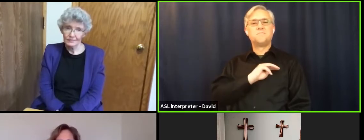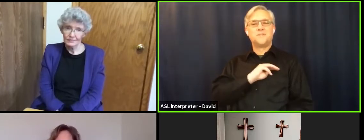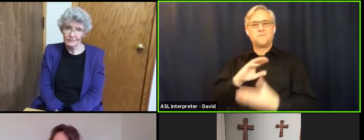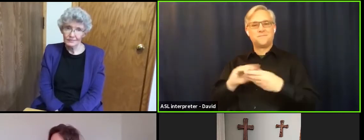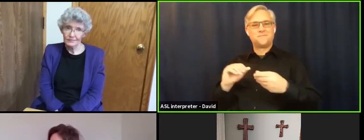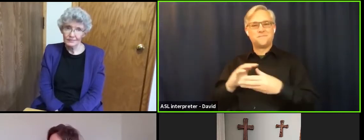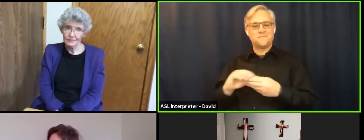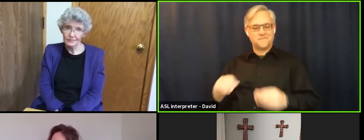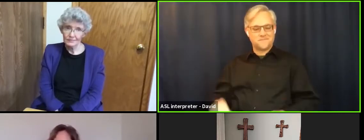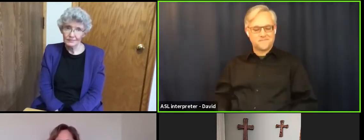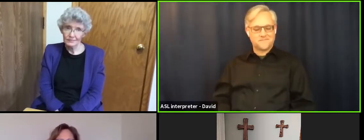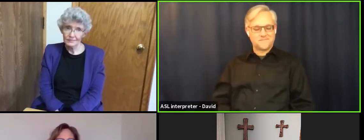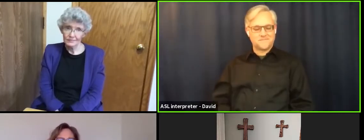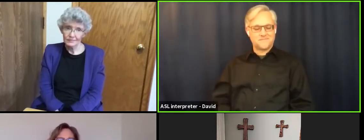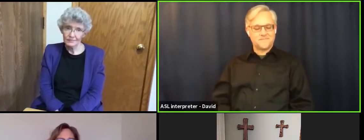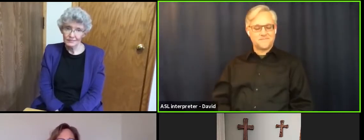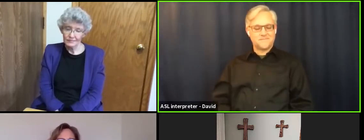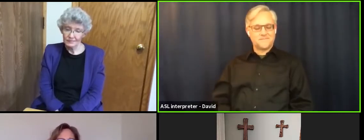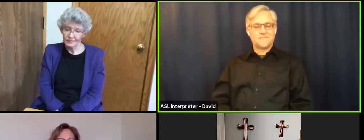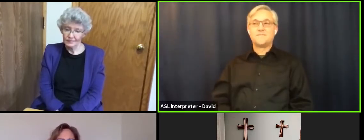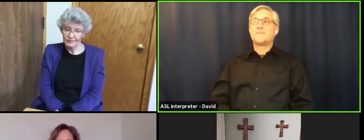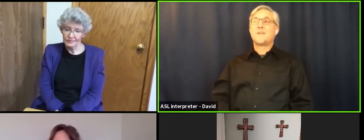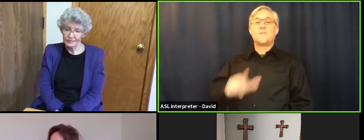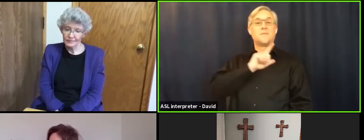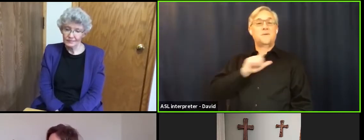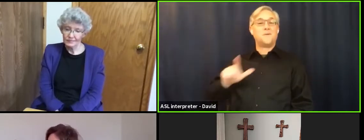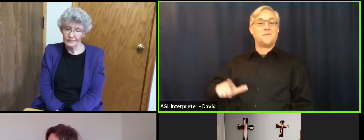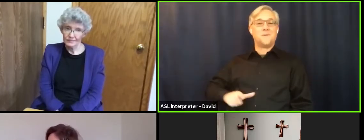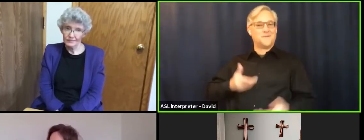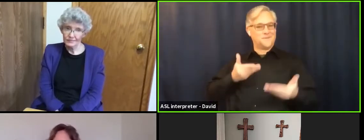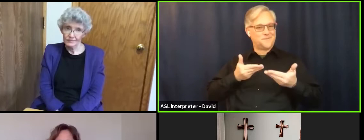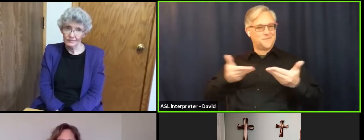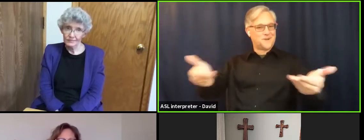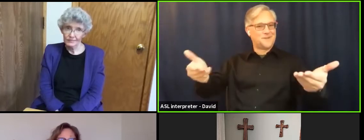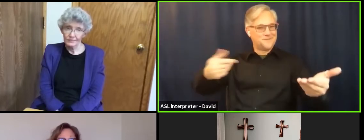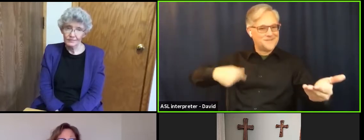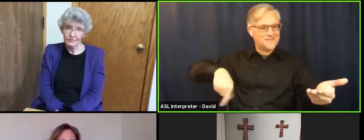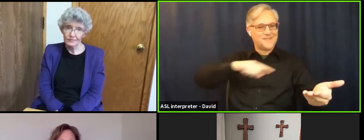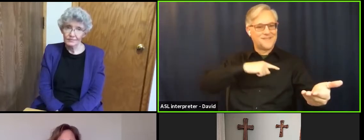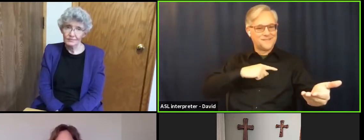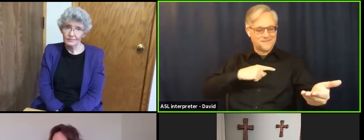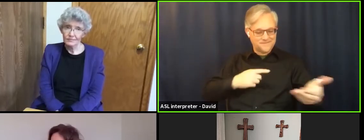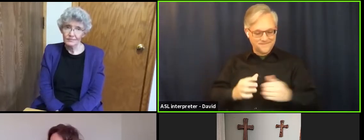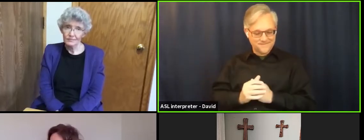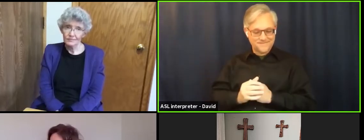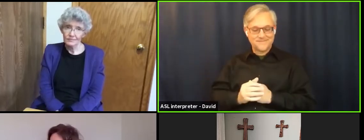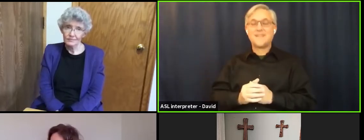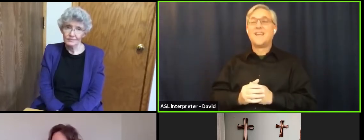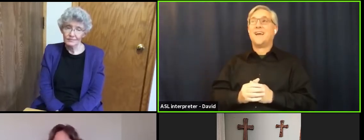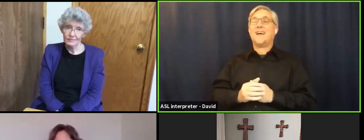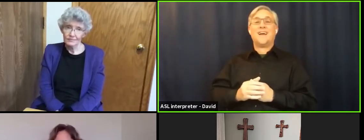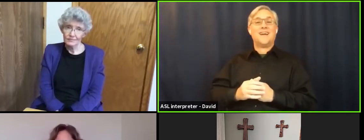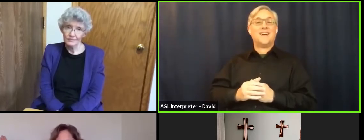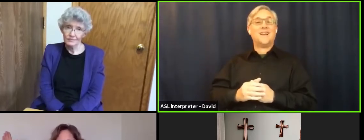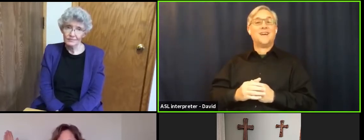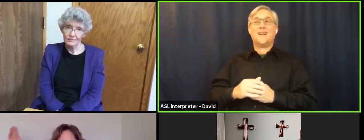You're greeted by the Lord. So Jesus Christ, the grace of our Lord Jesus